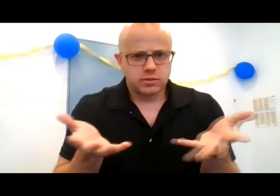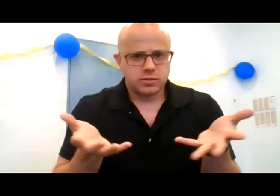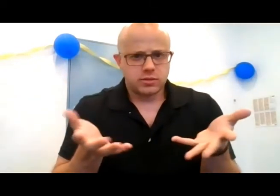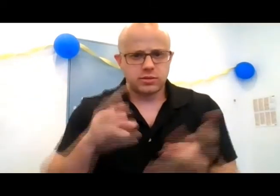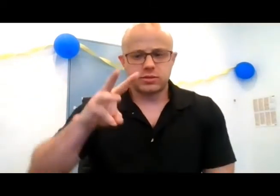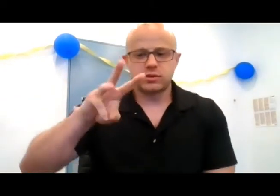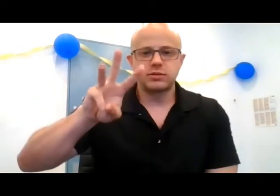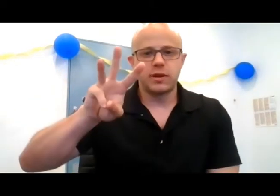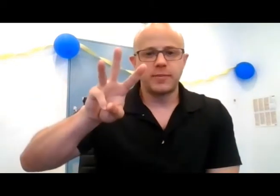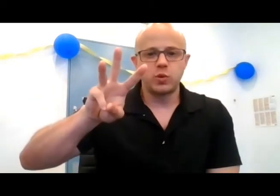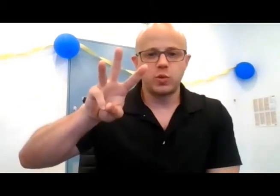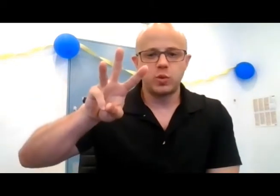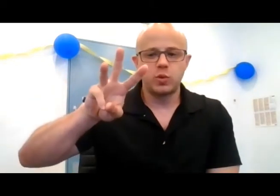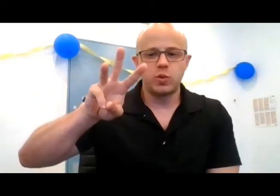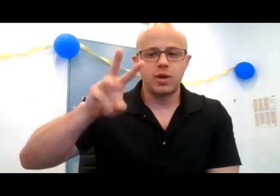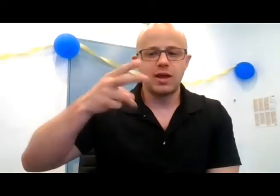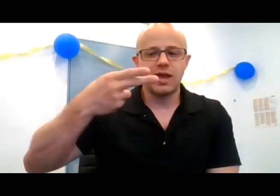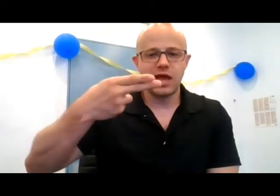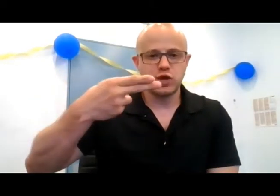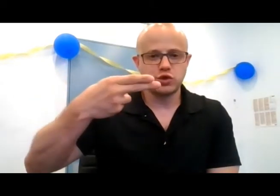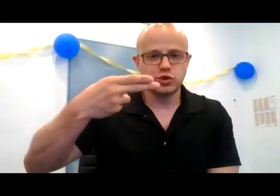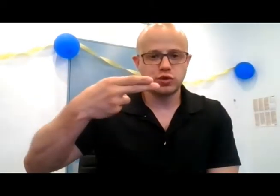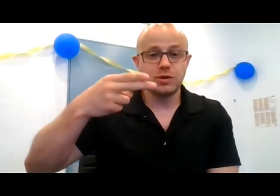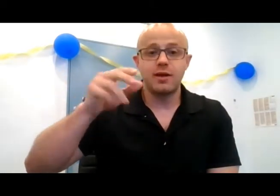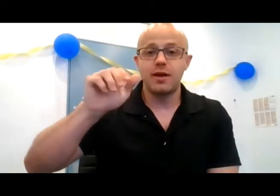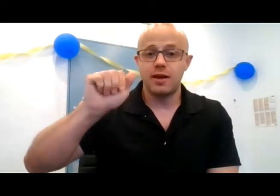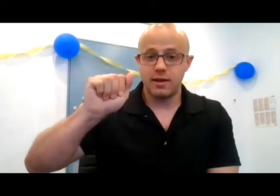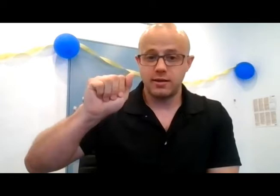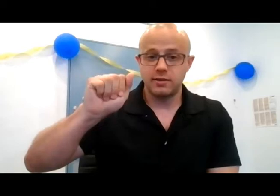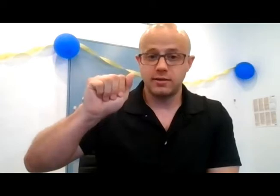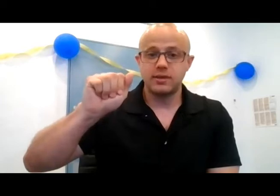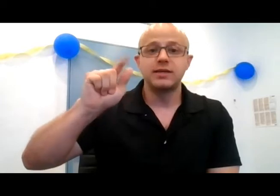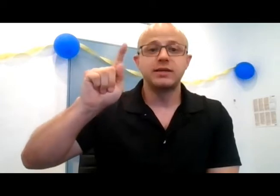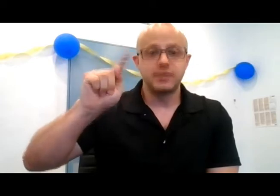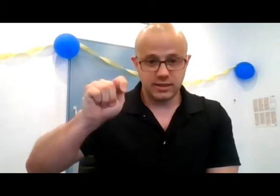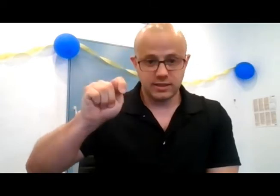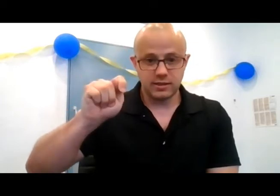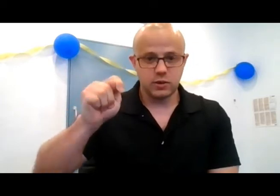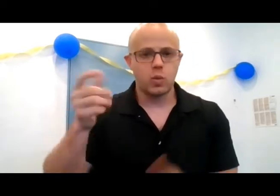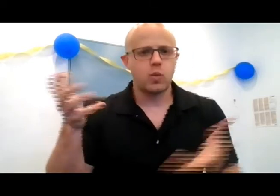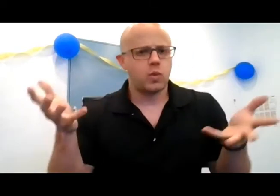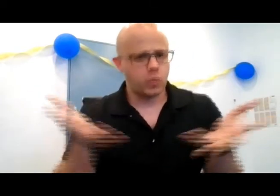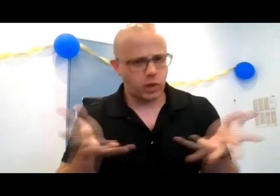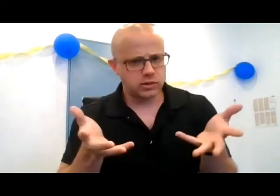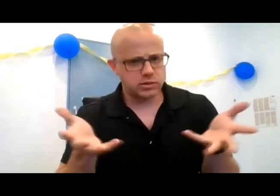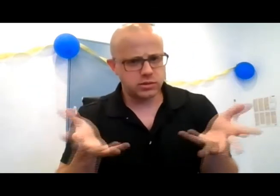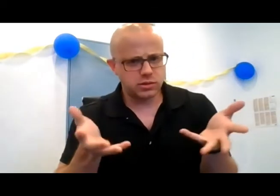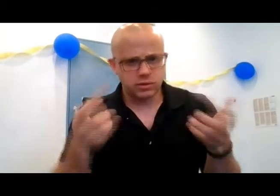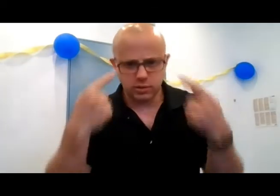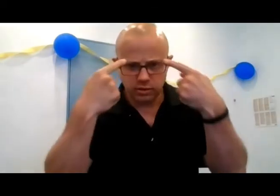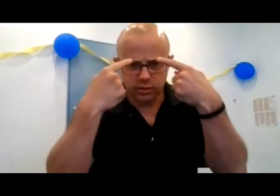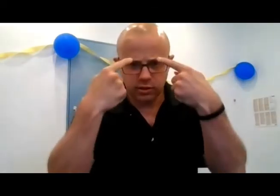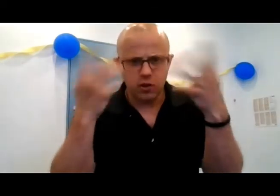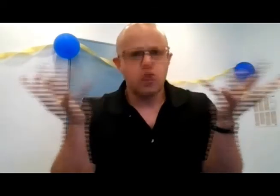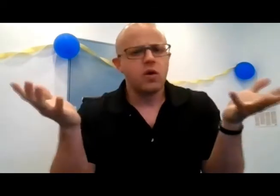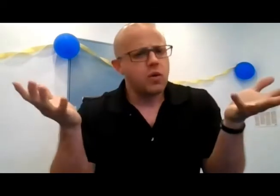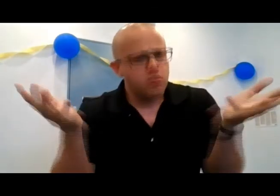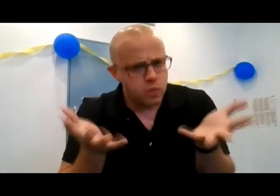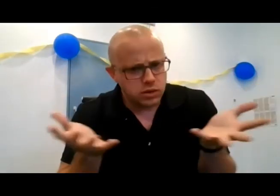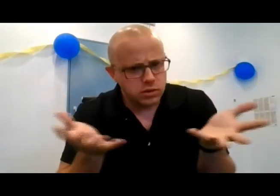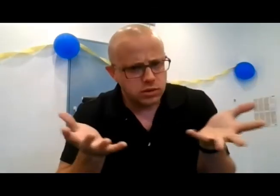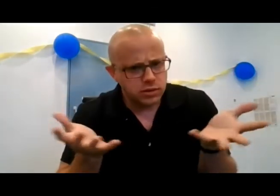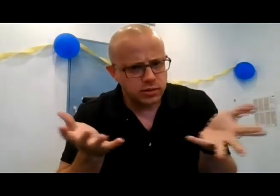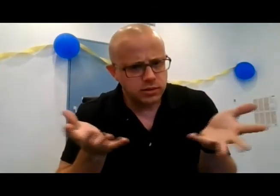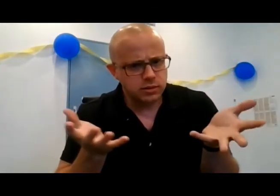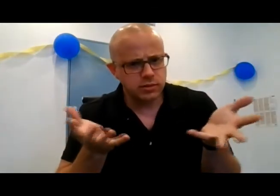is a sign for what? W, H, A, T, what?